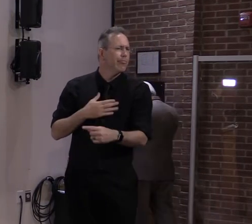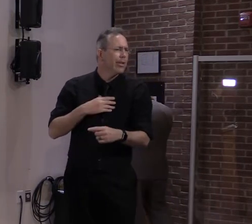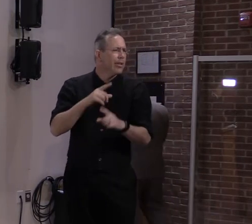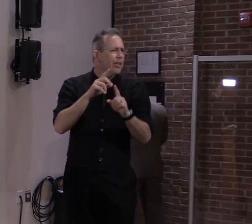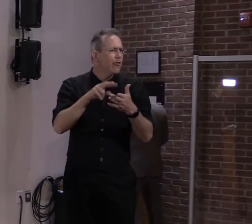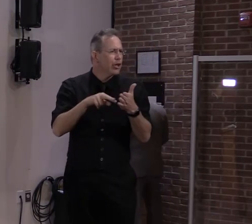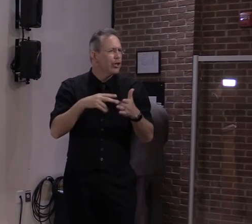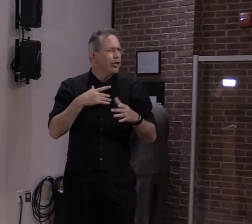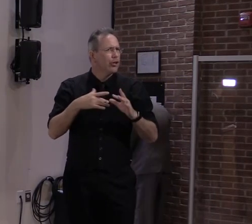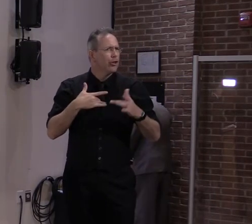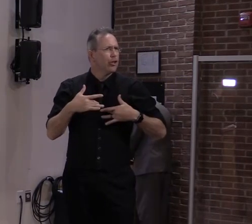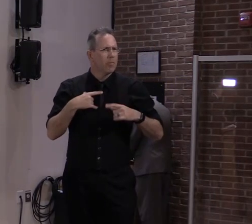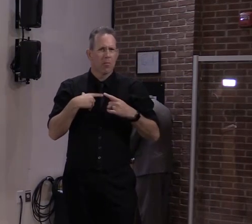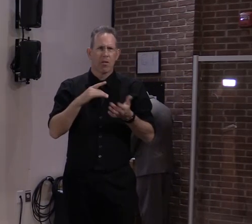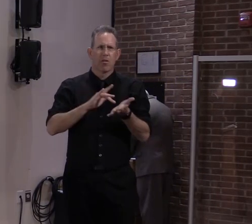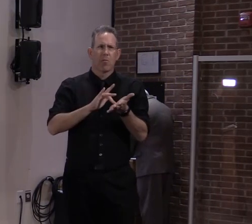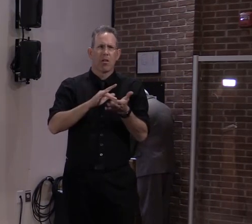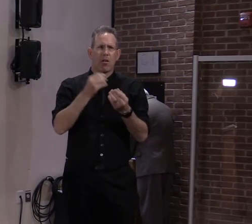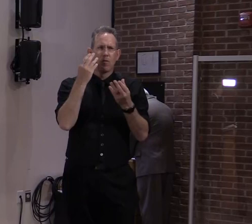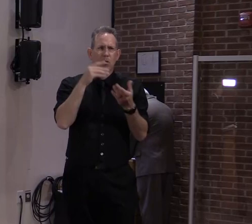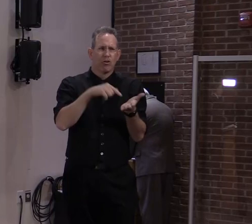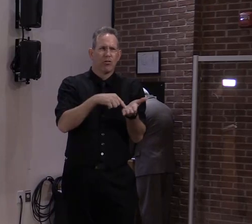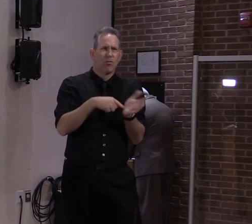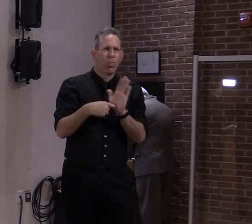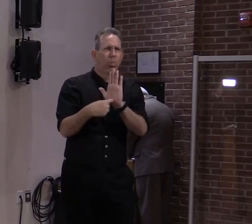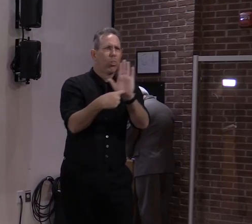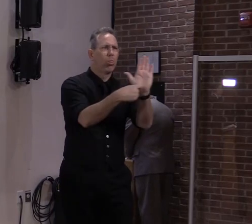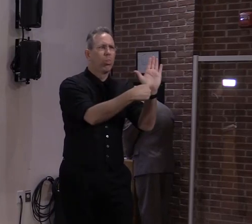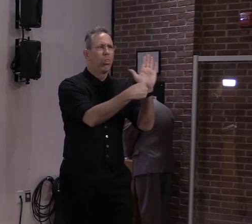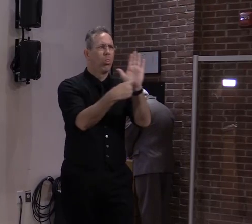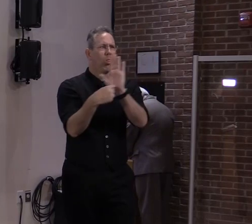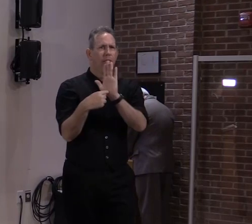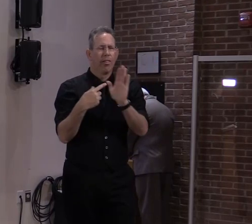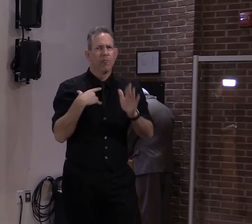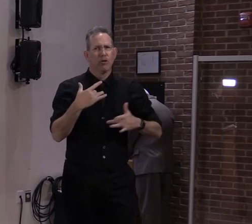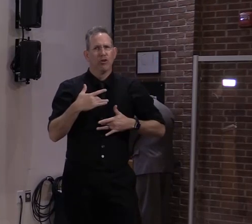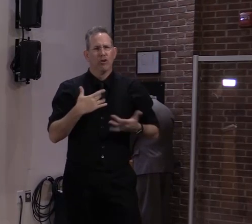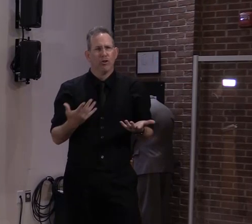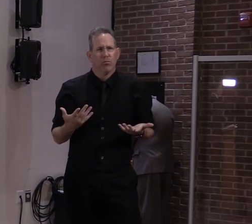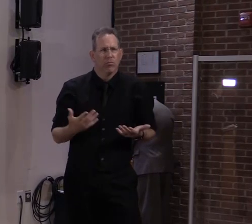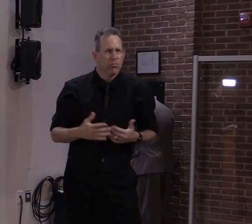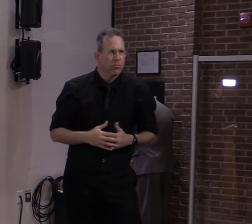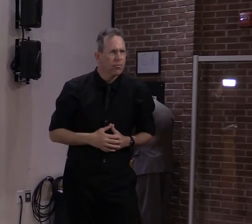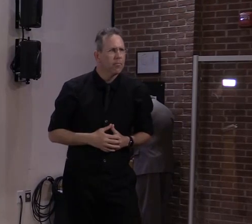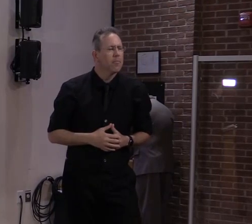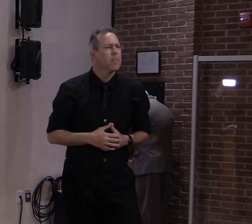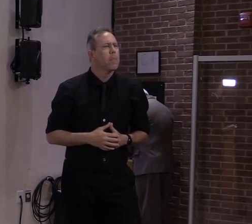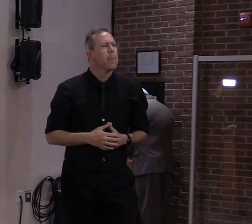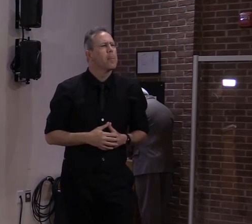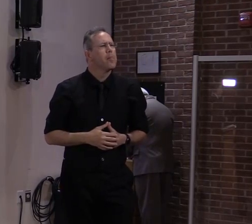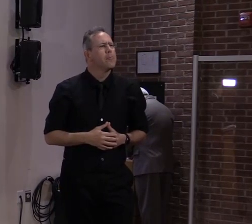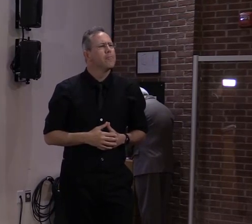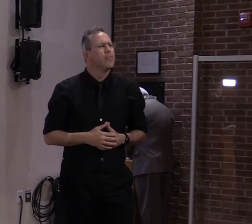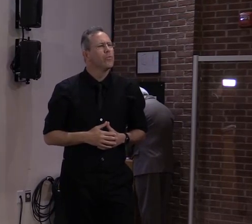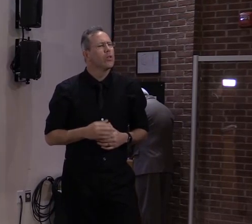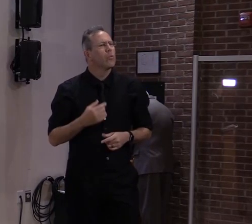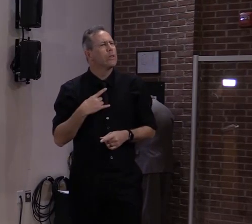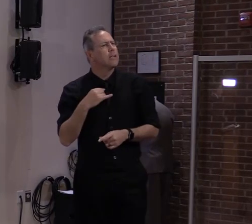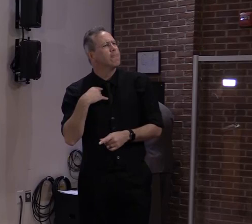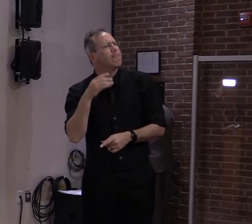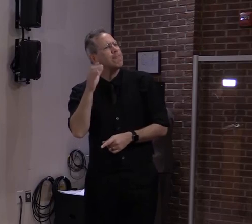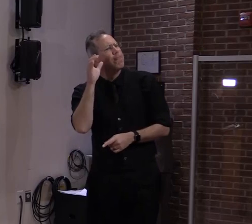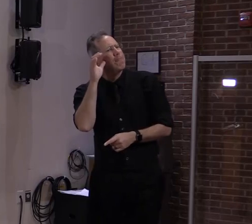violated by this. But thank you very much. And I'll wait to hear from all the legal beagles from the